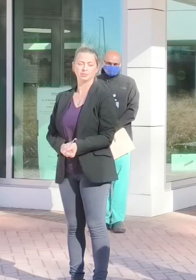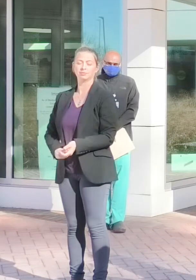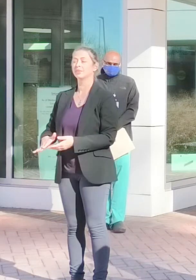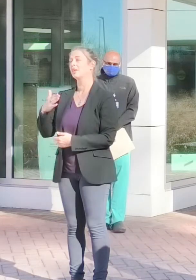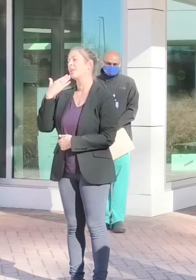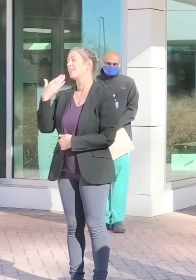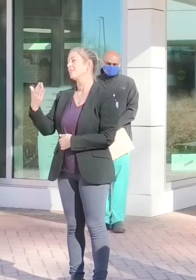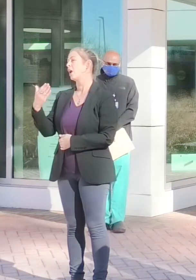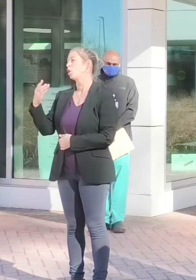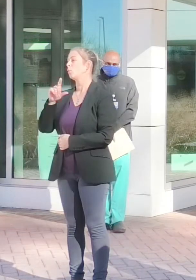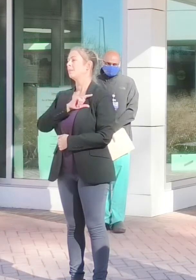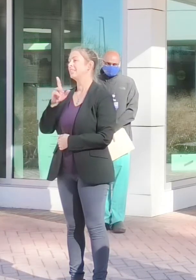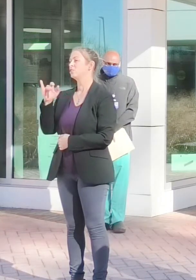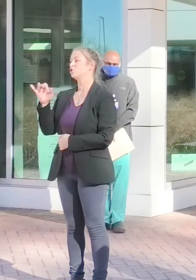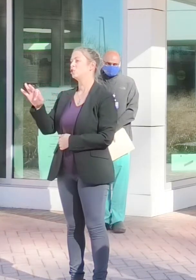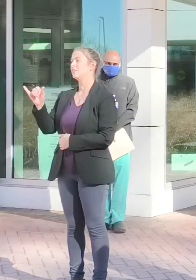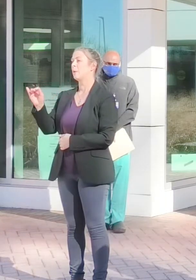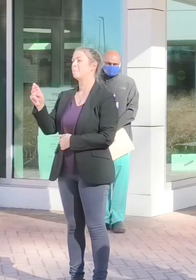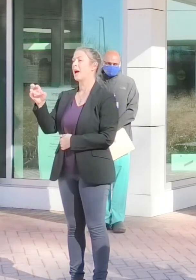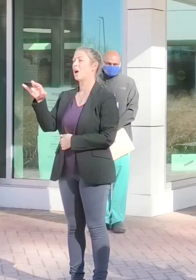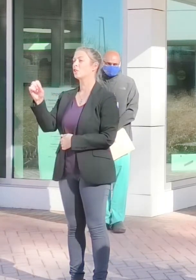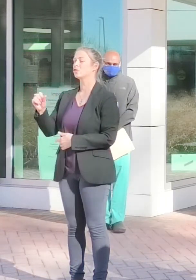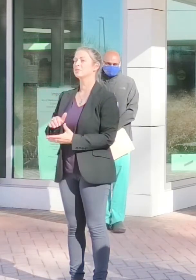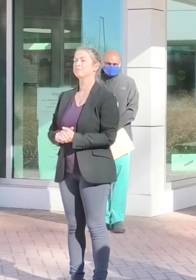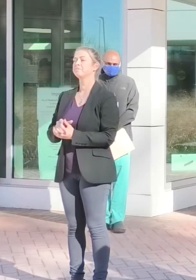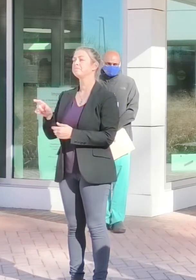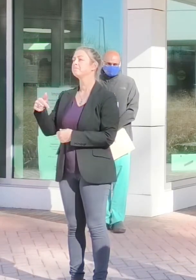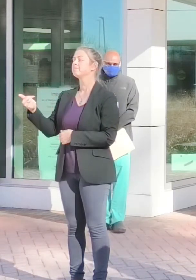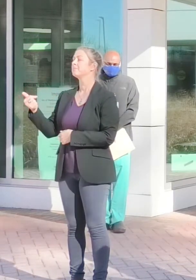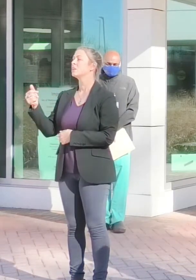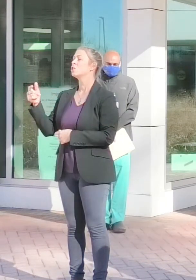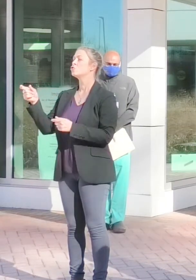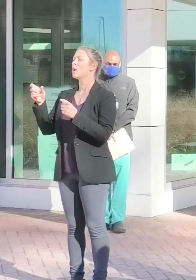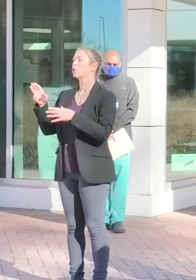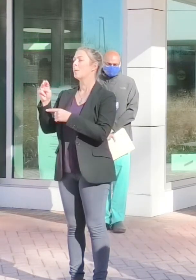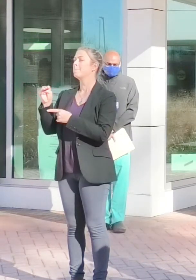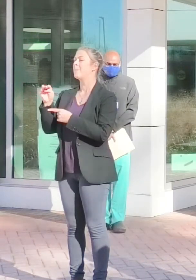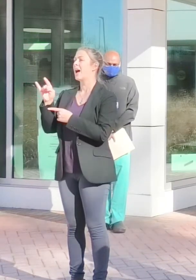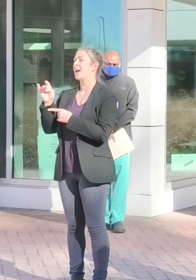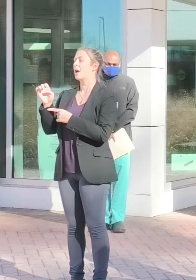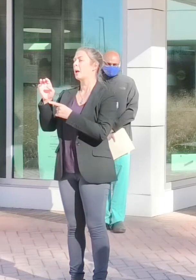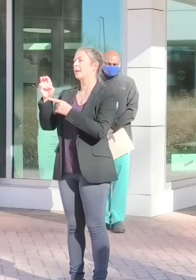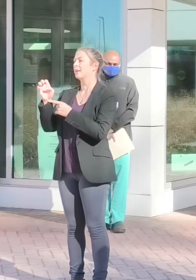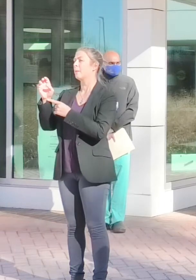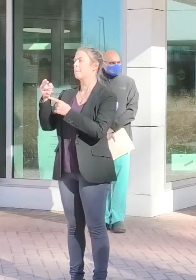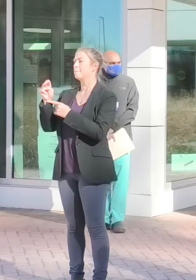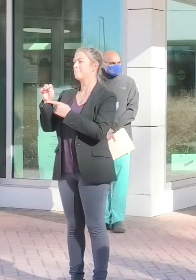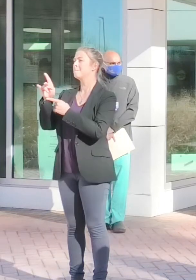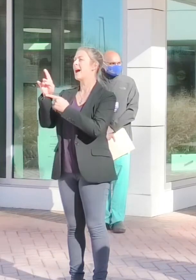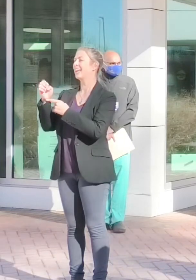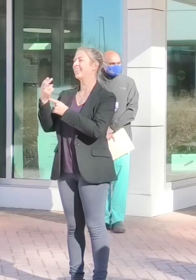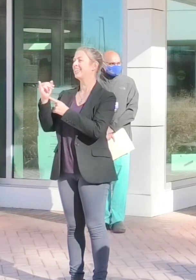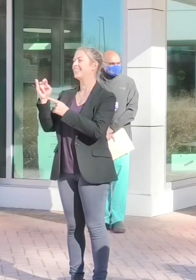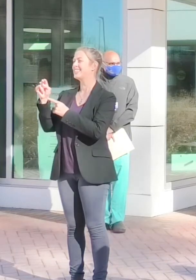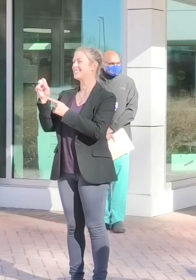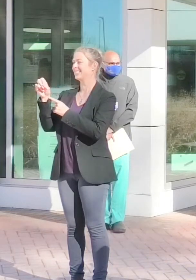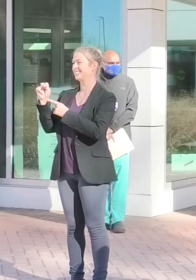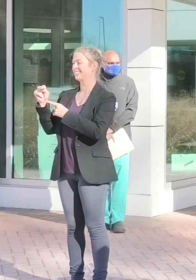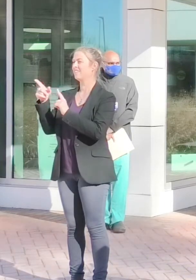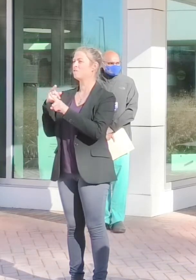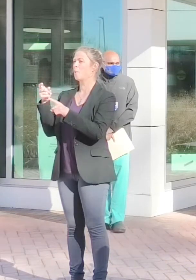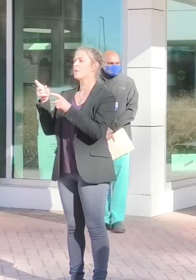Thank you, Police Chief Myers. Now, Director Mike Hinson from the Office of Emergency Management.